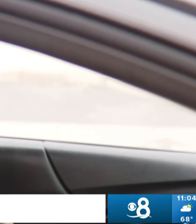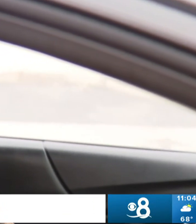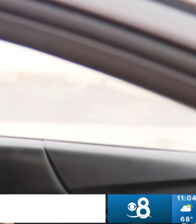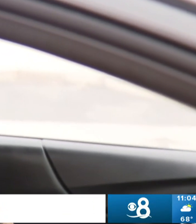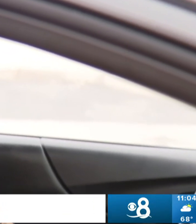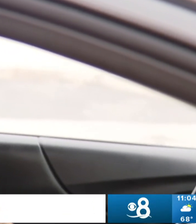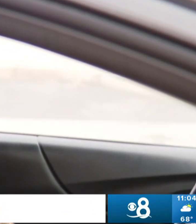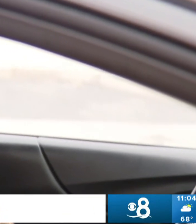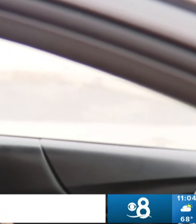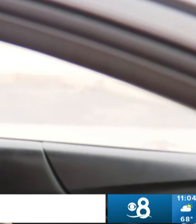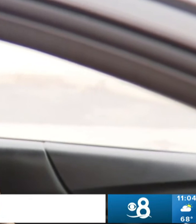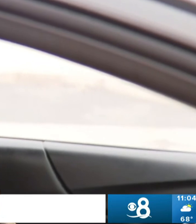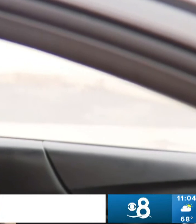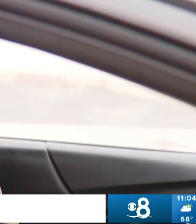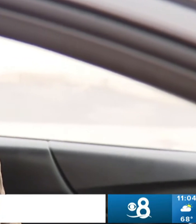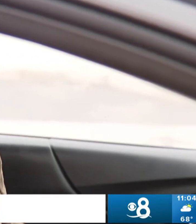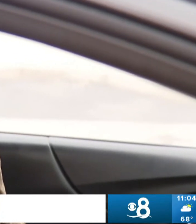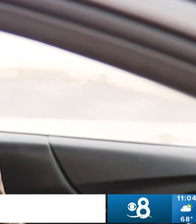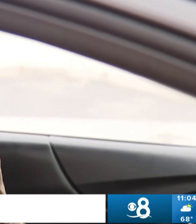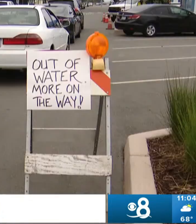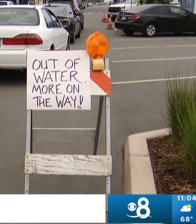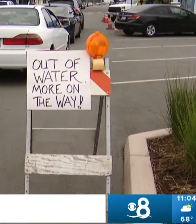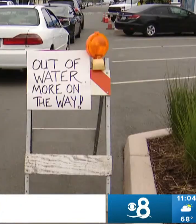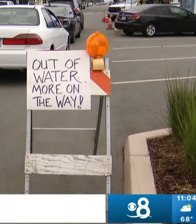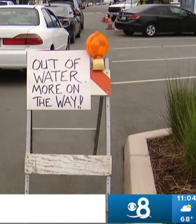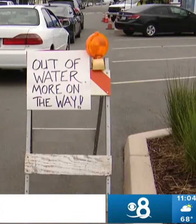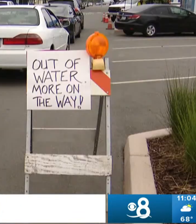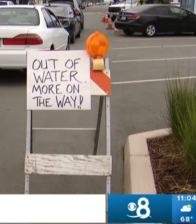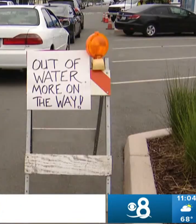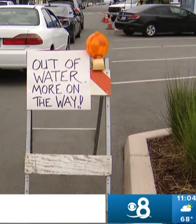and, you know, that's how I had to do dishes this morning.